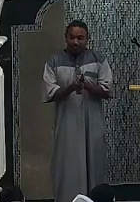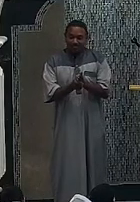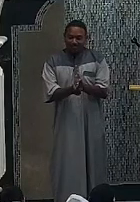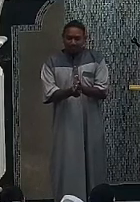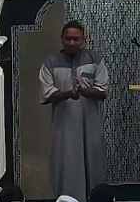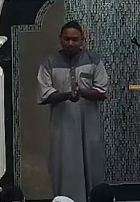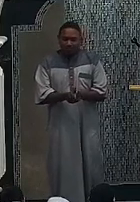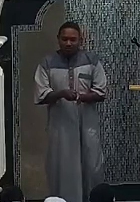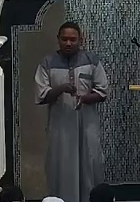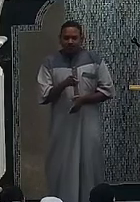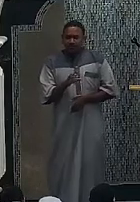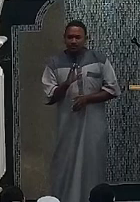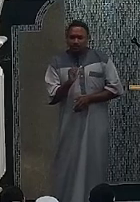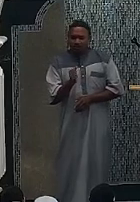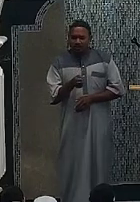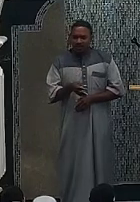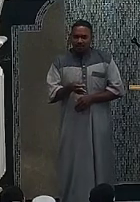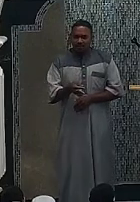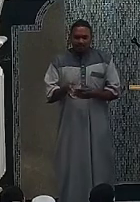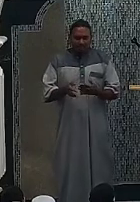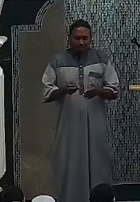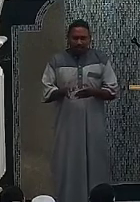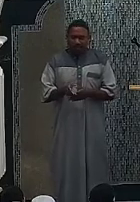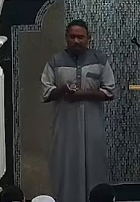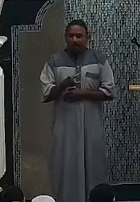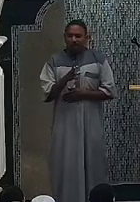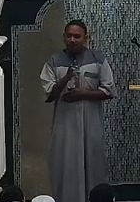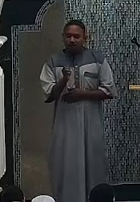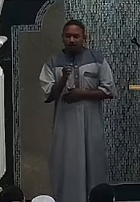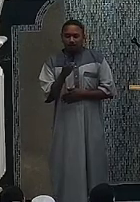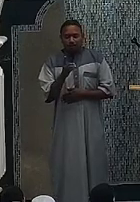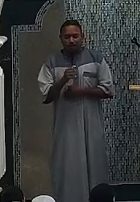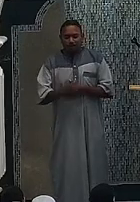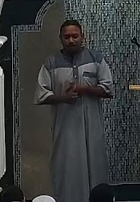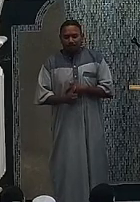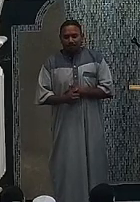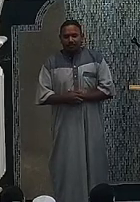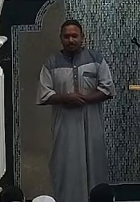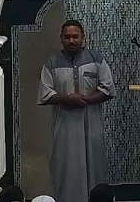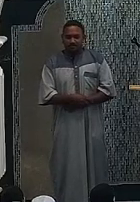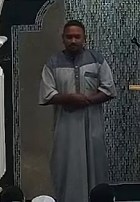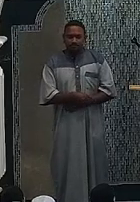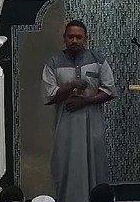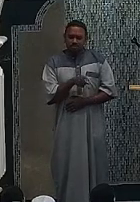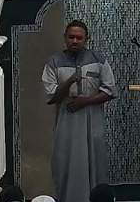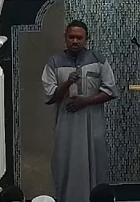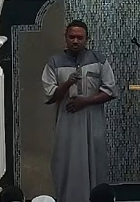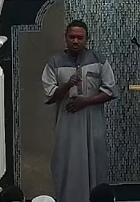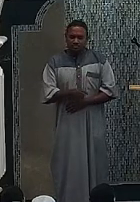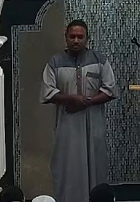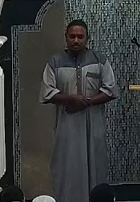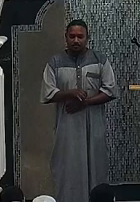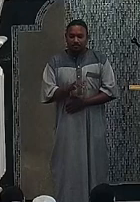I think if all of us do that, then we should have no financial worries, I'm sure.